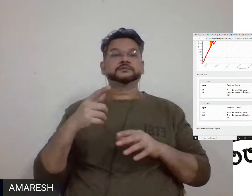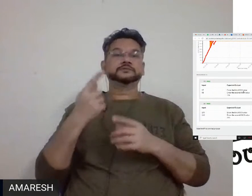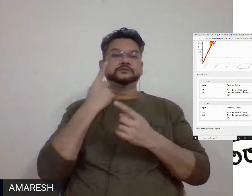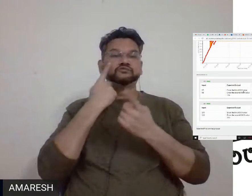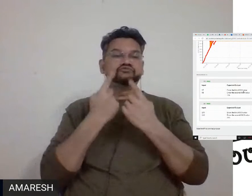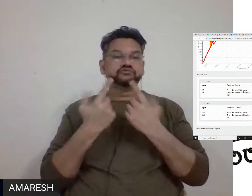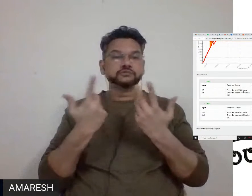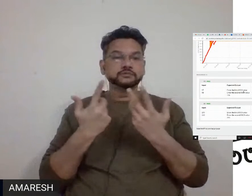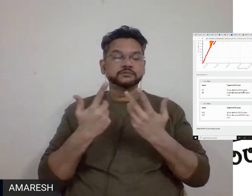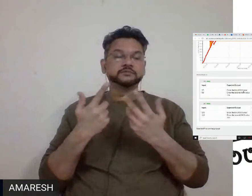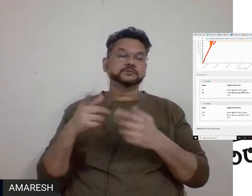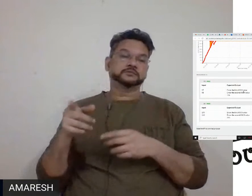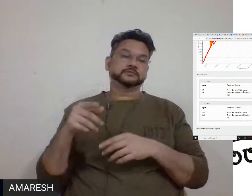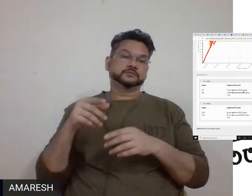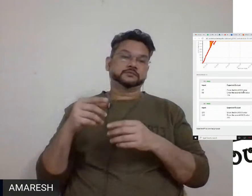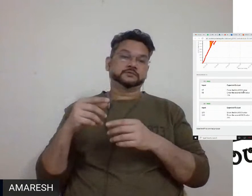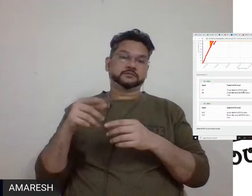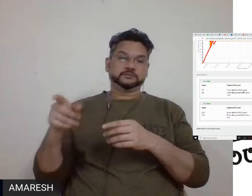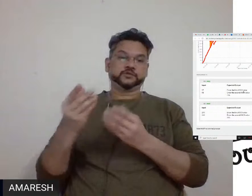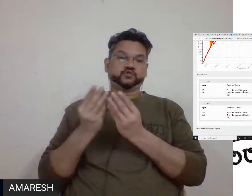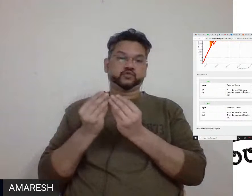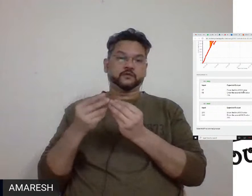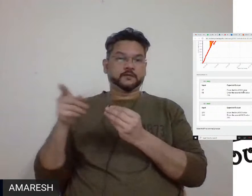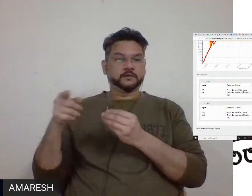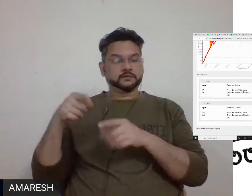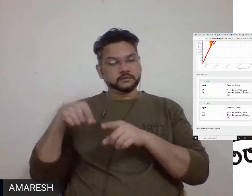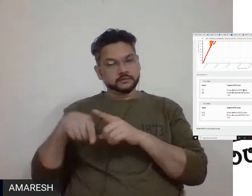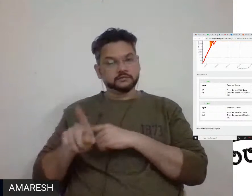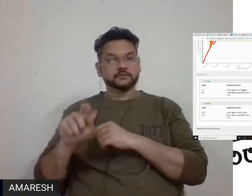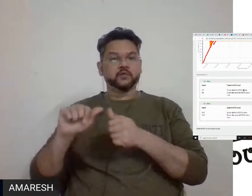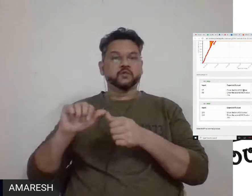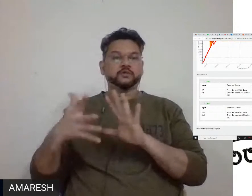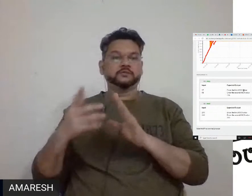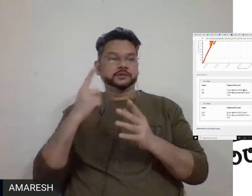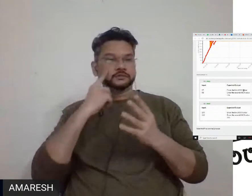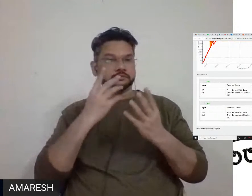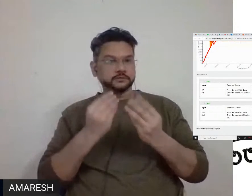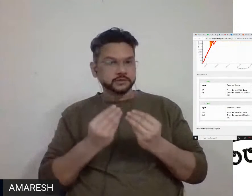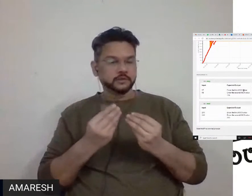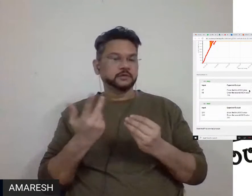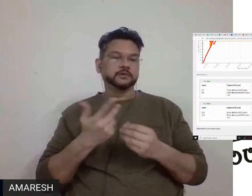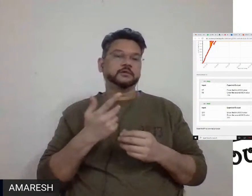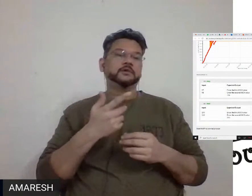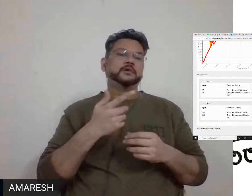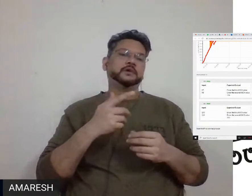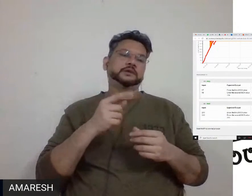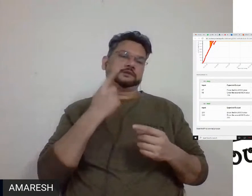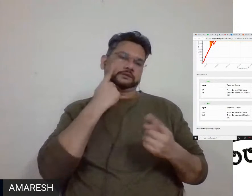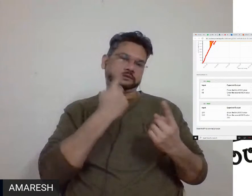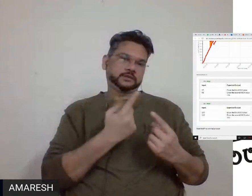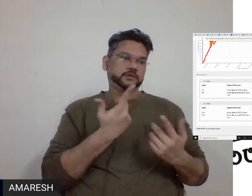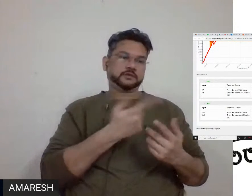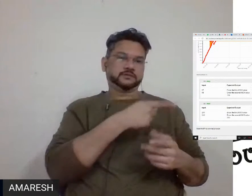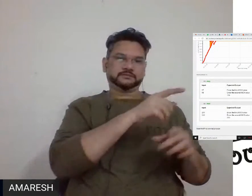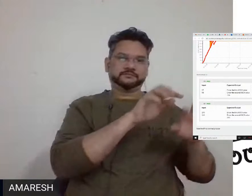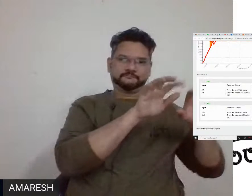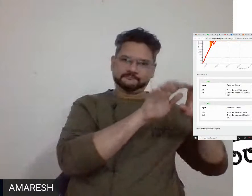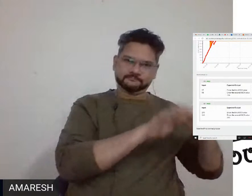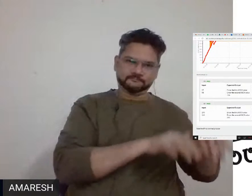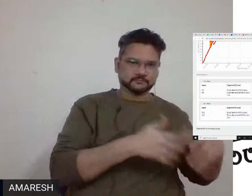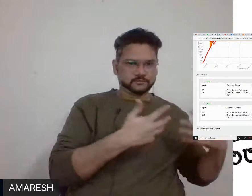the by the platform to see whether the expected output and the actual output that they